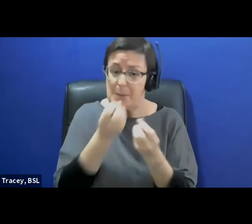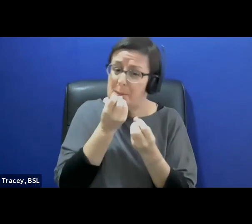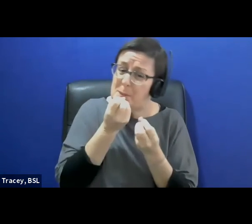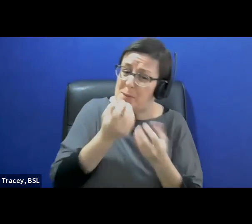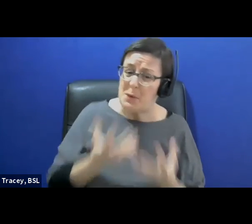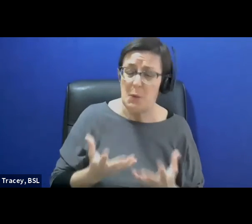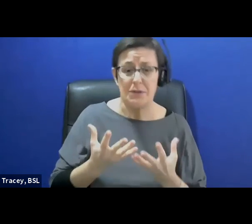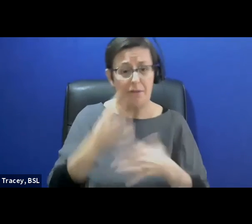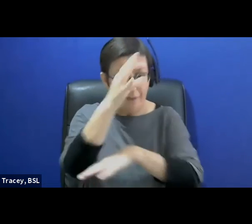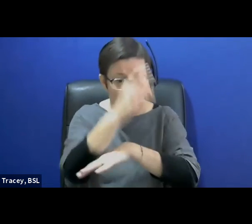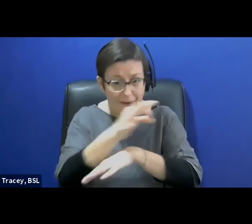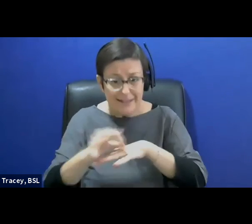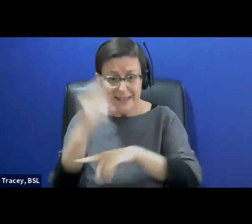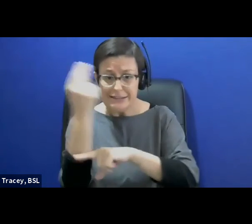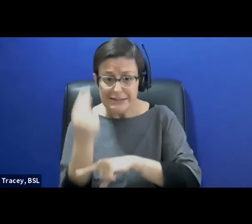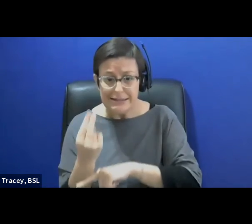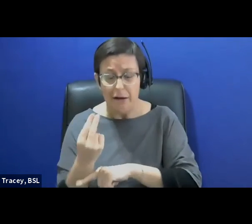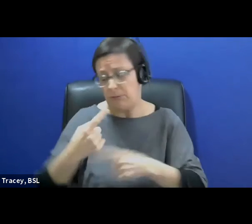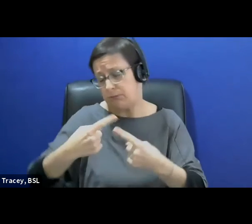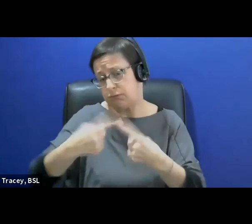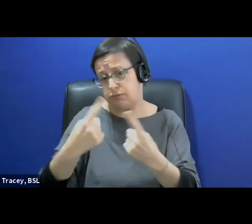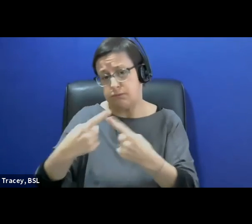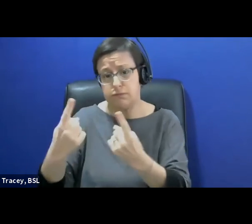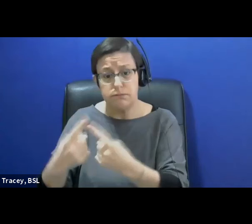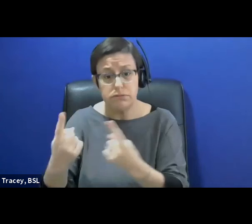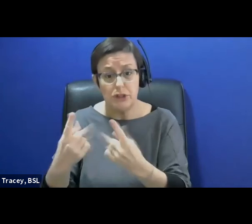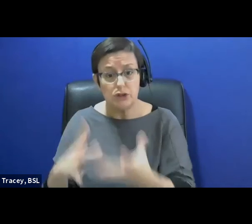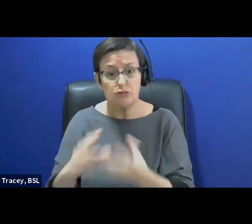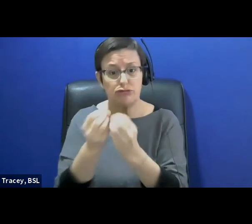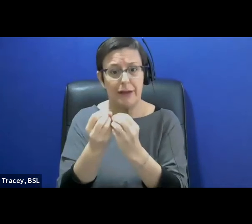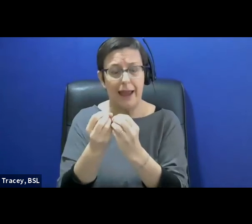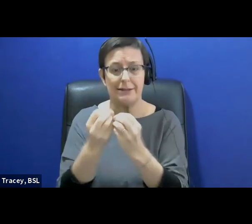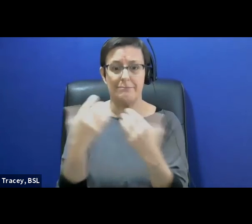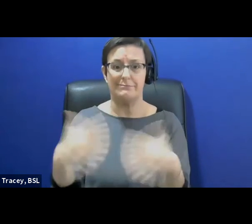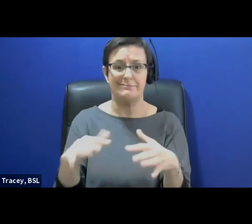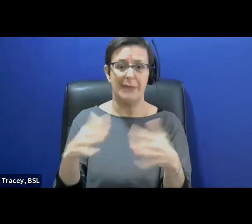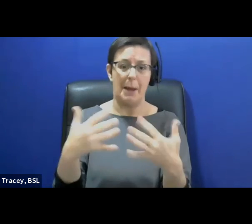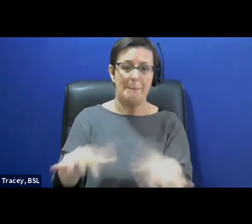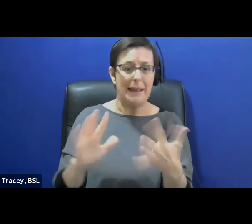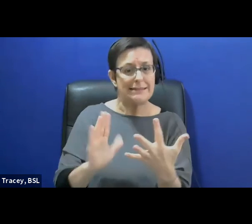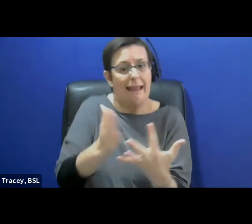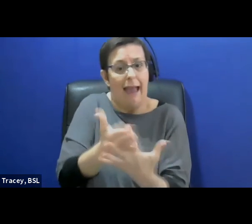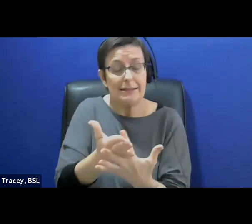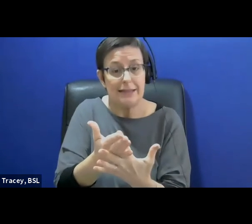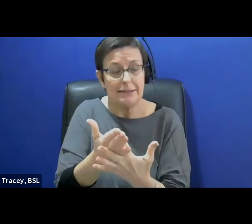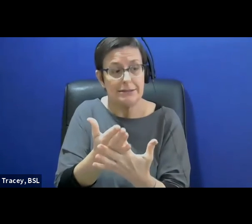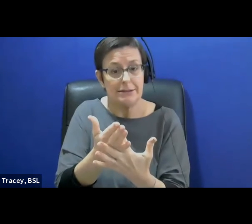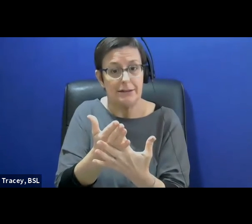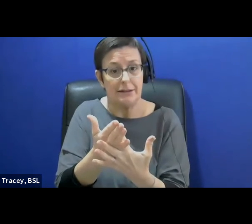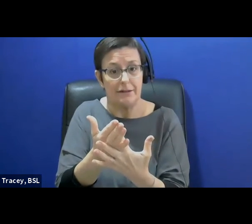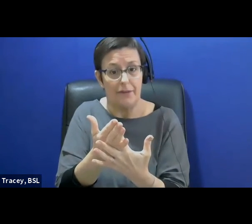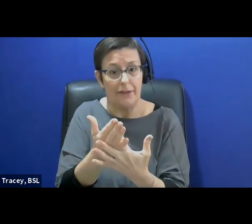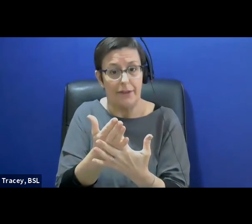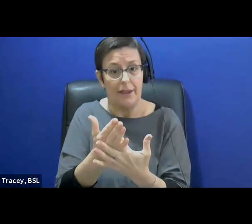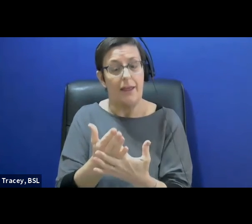architectural designs for access and things like that that have been done so well and make an